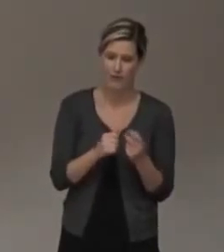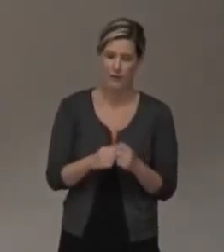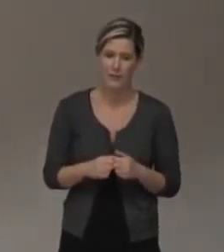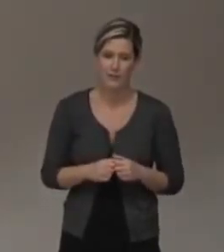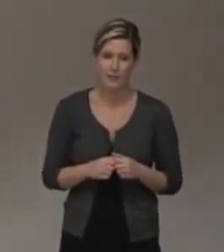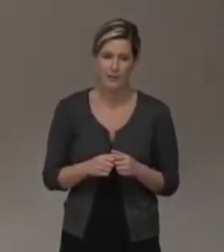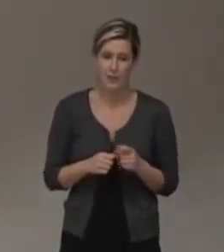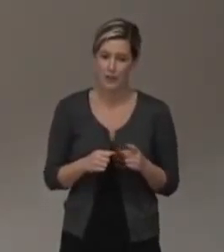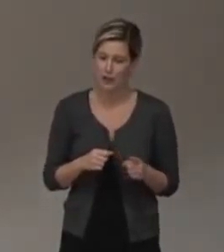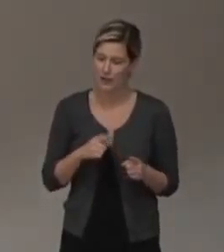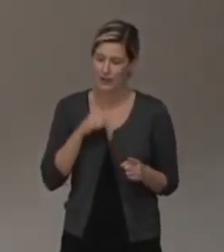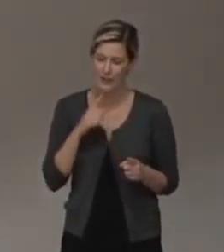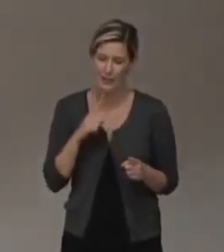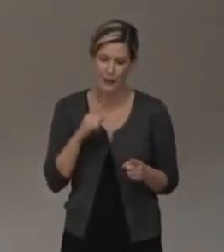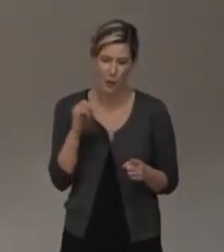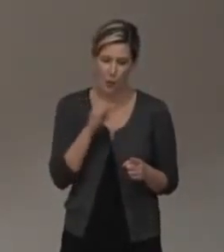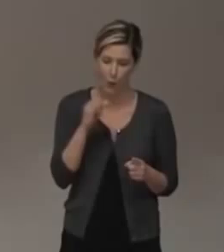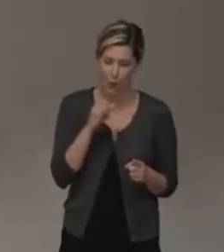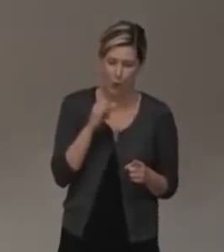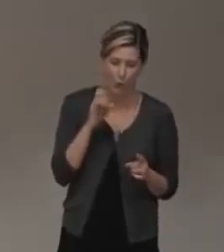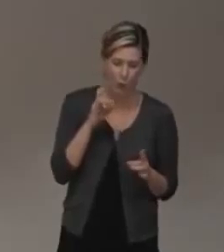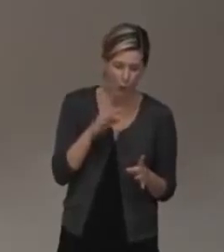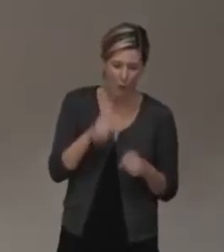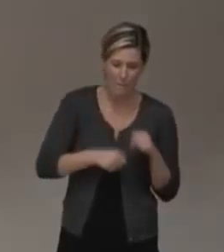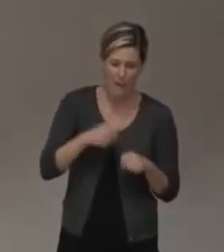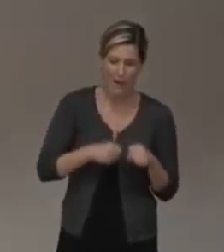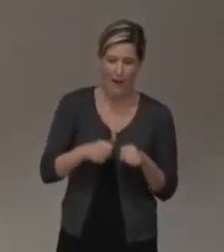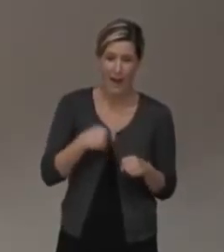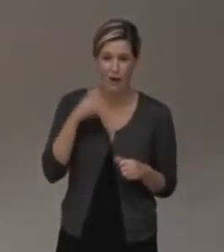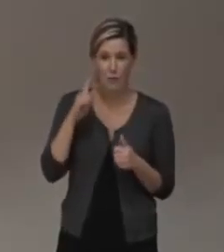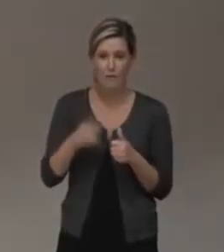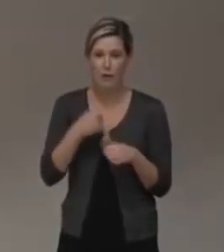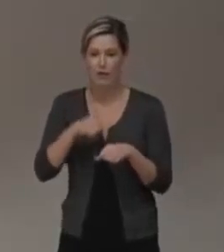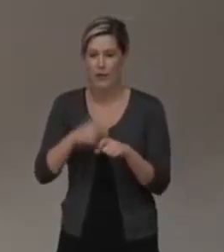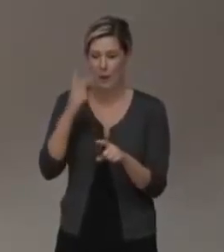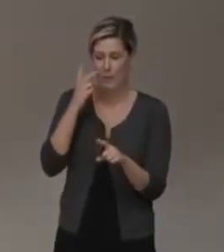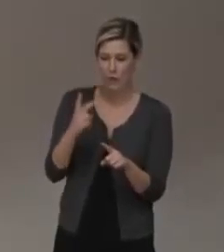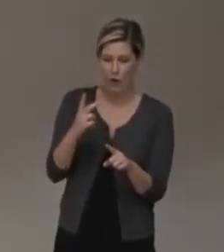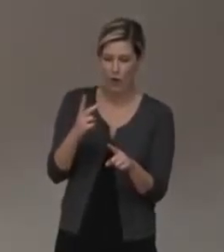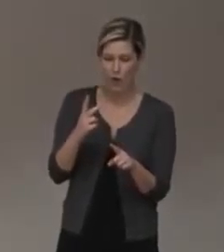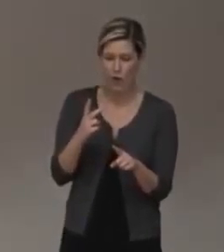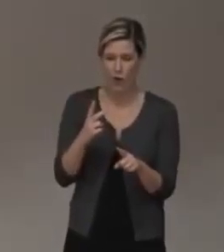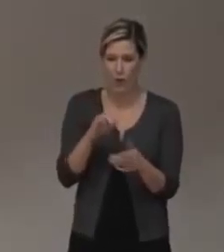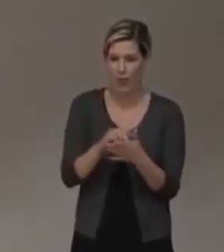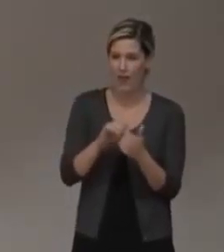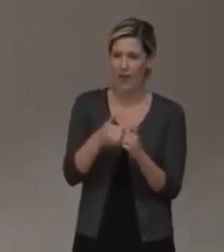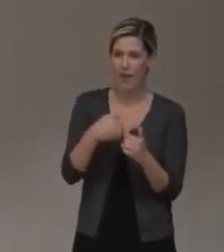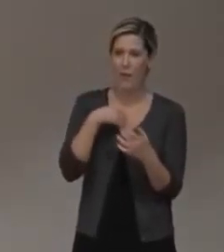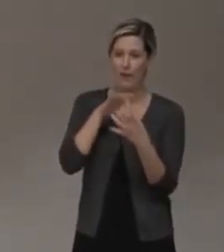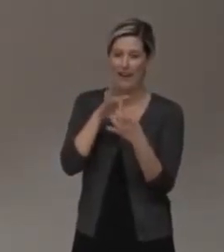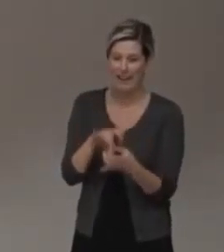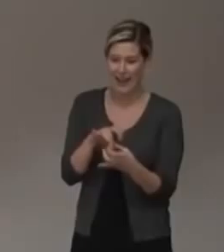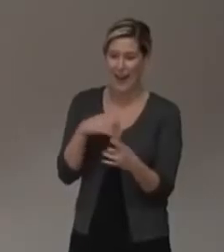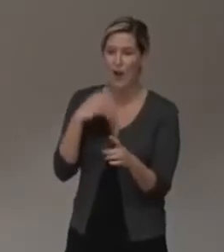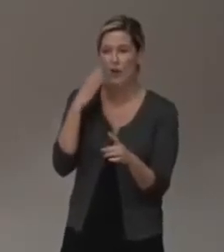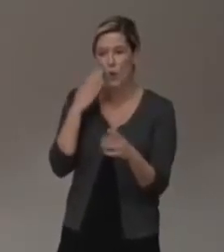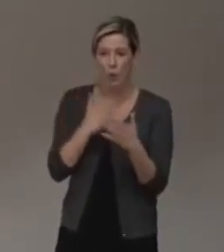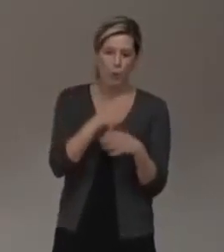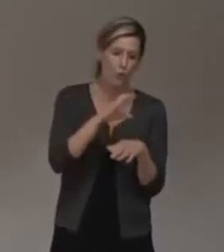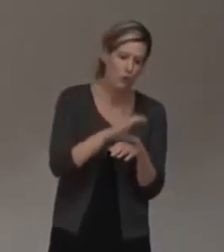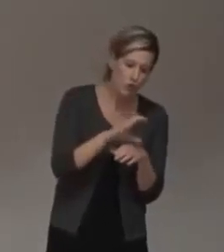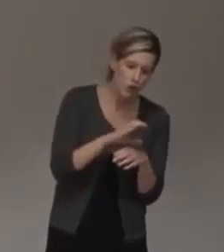is ferocious on a bike. I remember the very first time I saw her, and this is how we connected. Yes, I know her through church